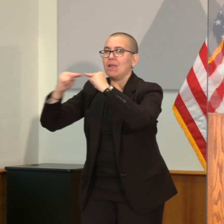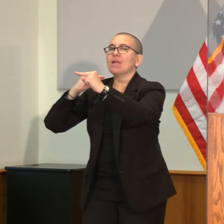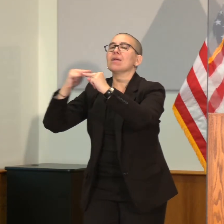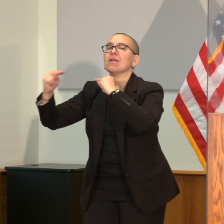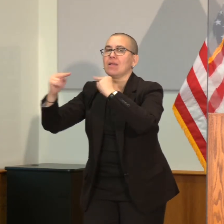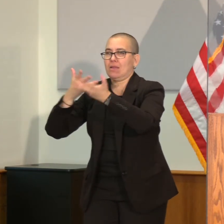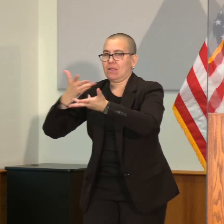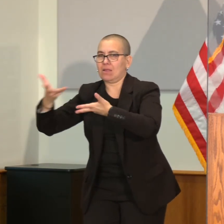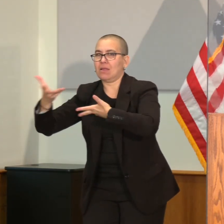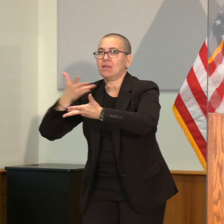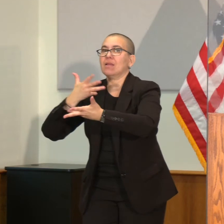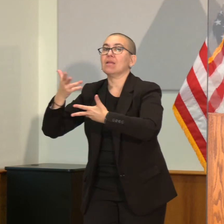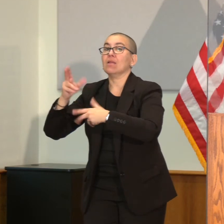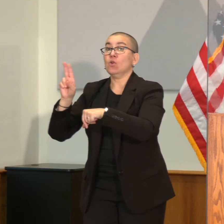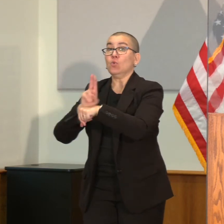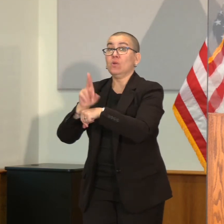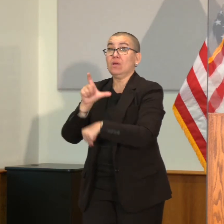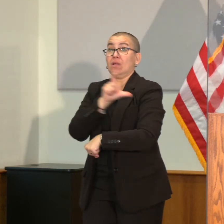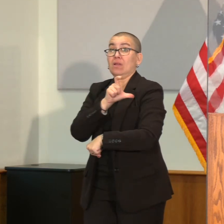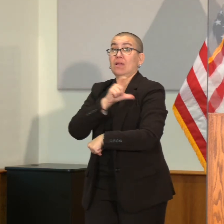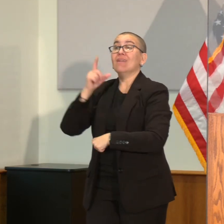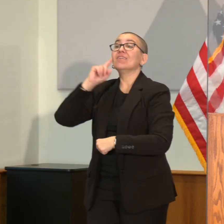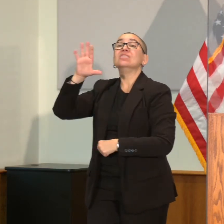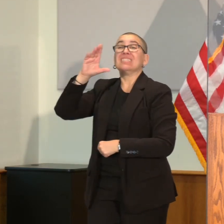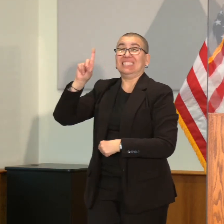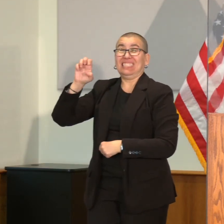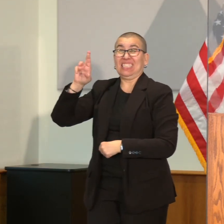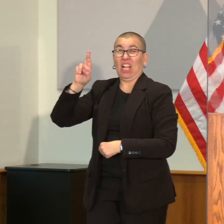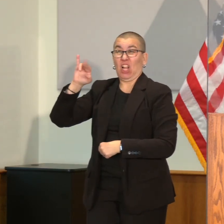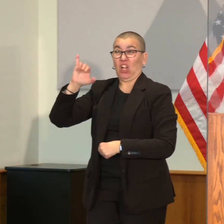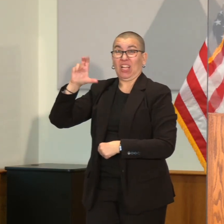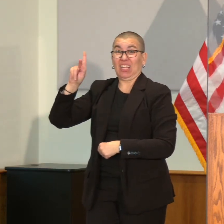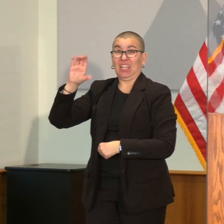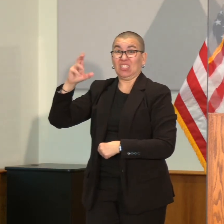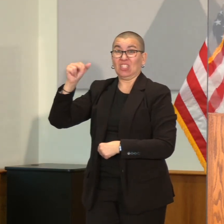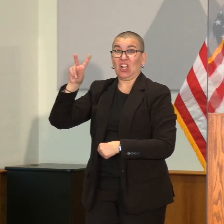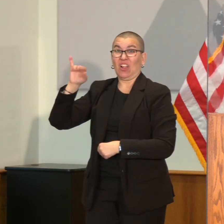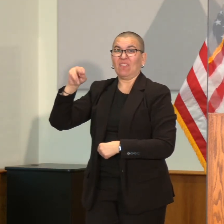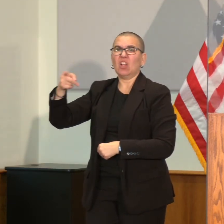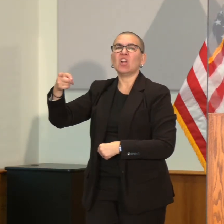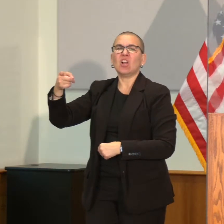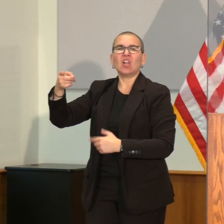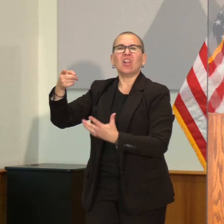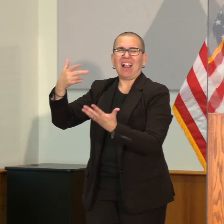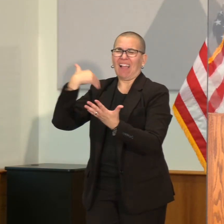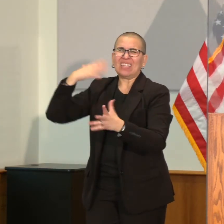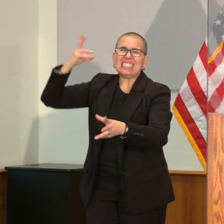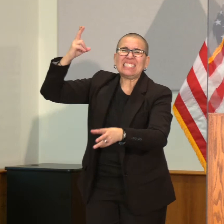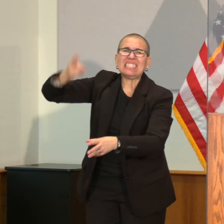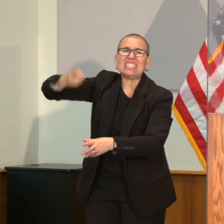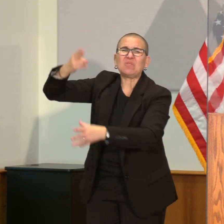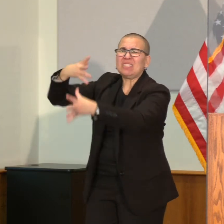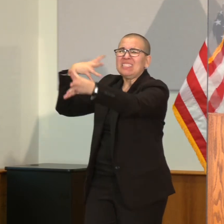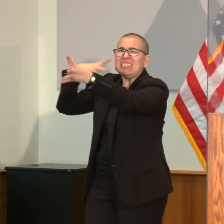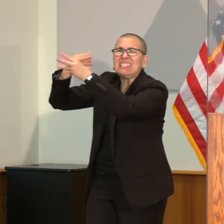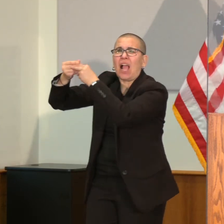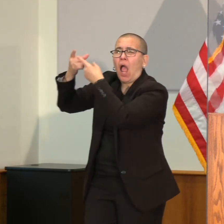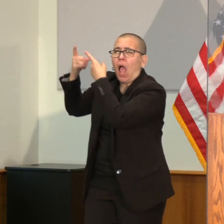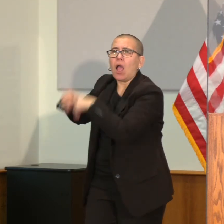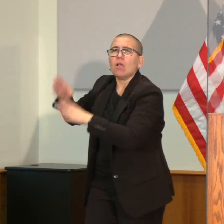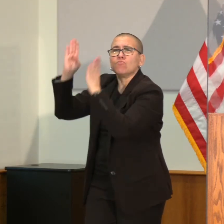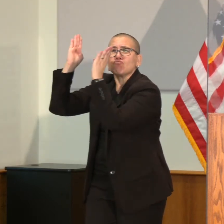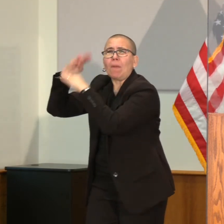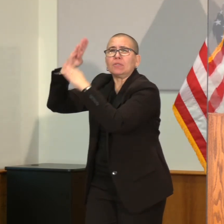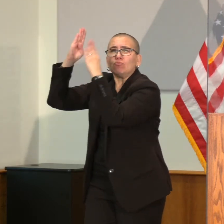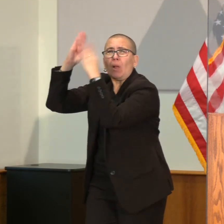Chauvin and said, you know, here's a guy who has a long record of not being a good cop, and yet somehow he was still around. He was probably moved